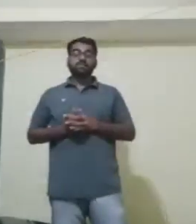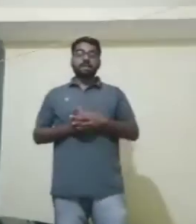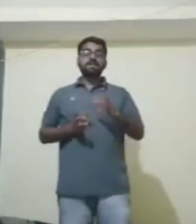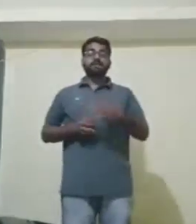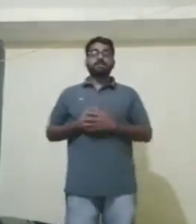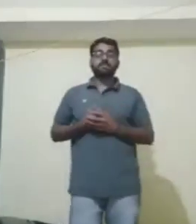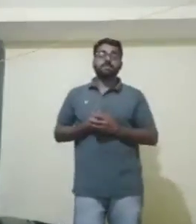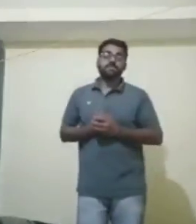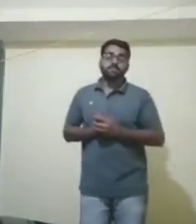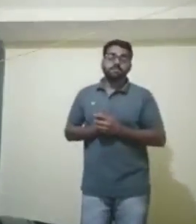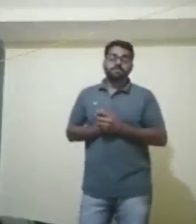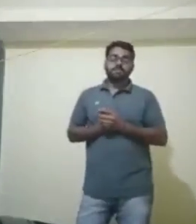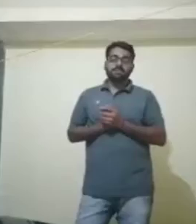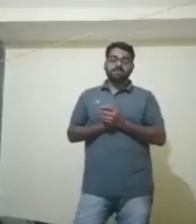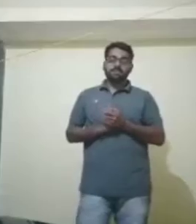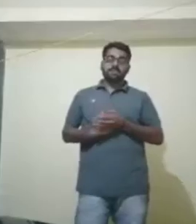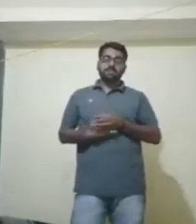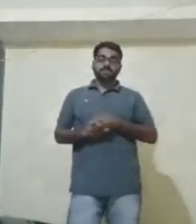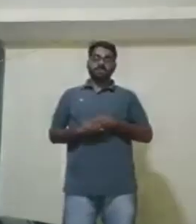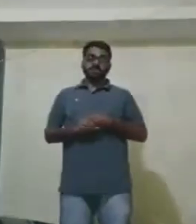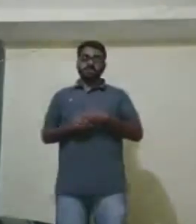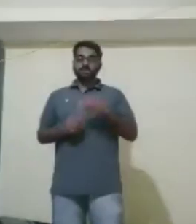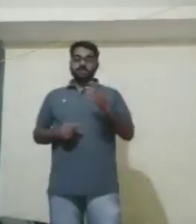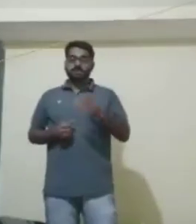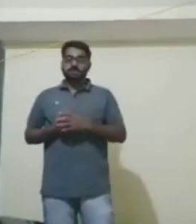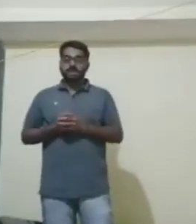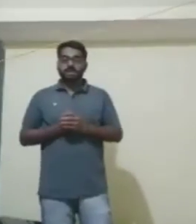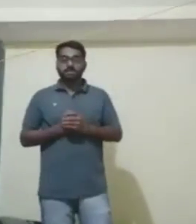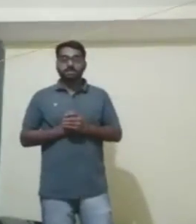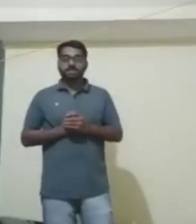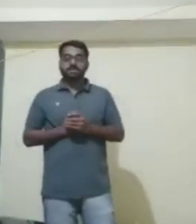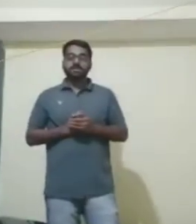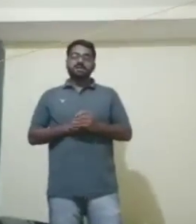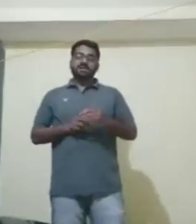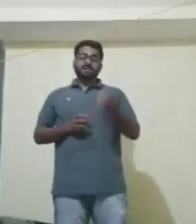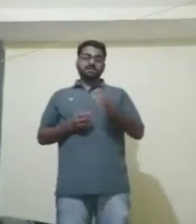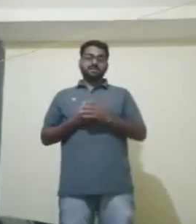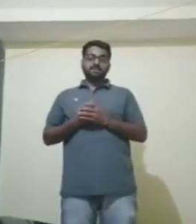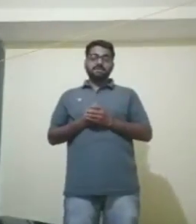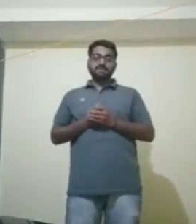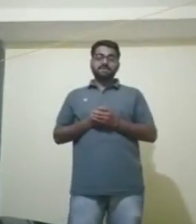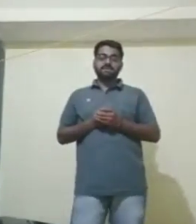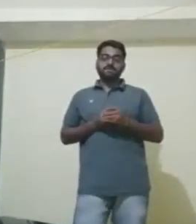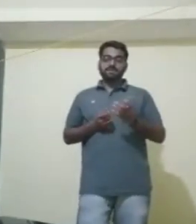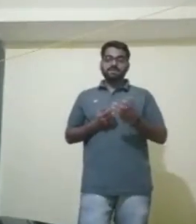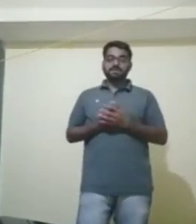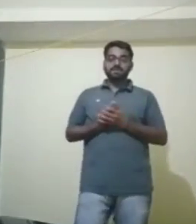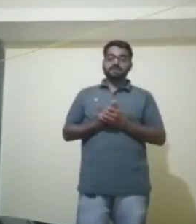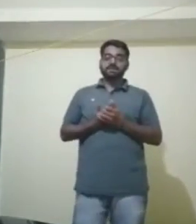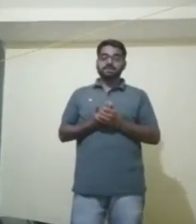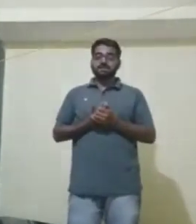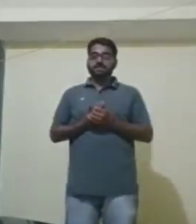file name. So this is our caret method. Contains method is same as